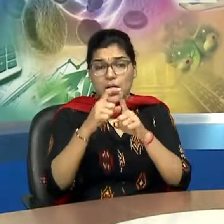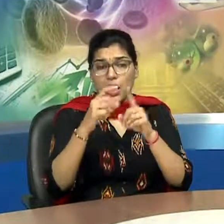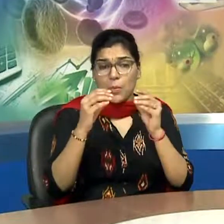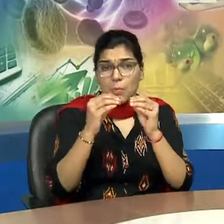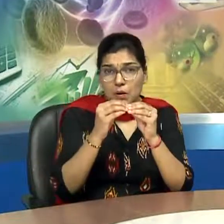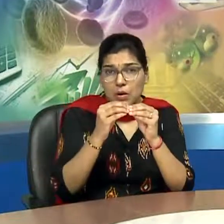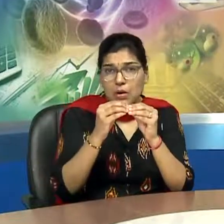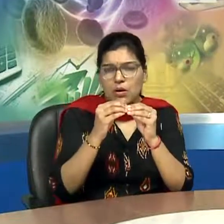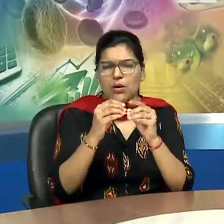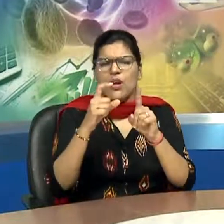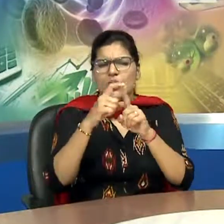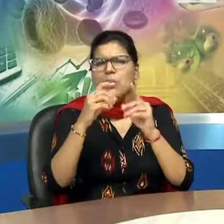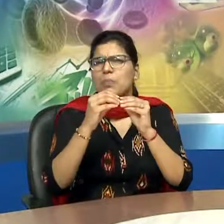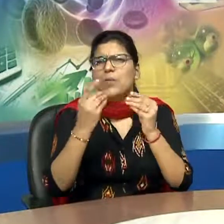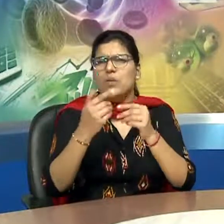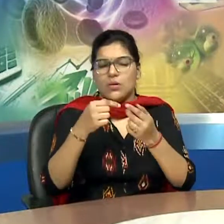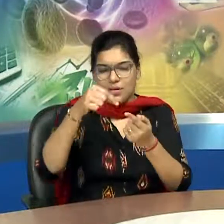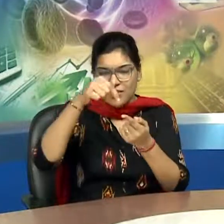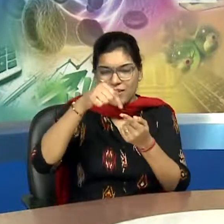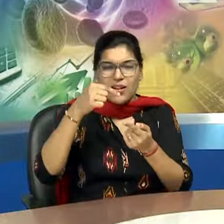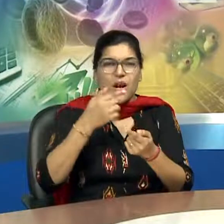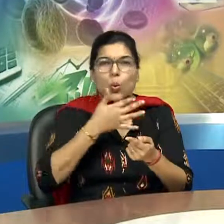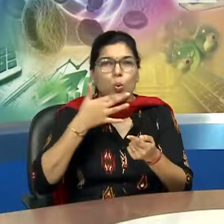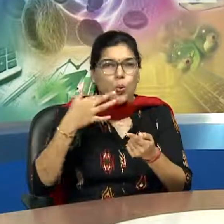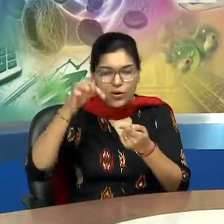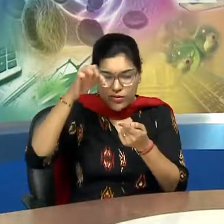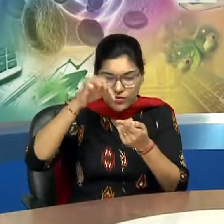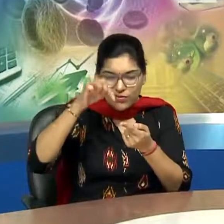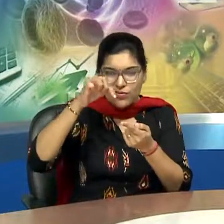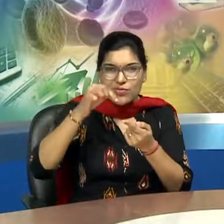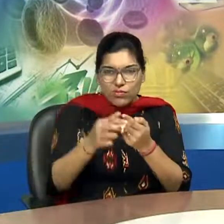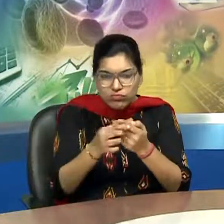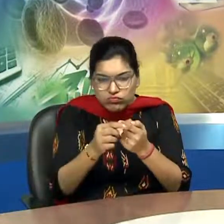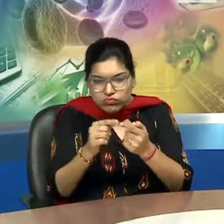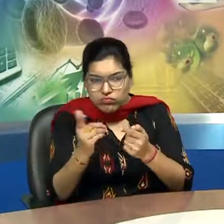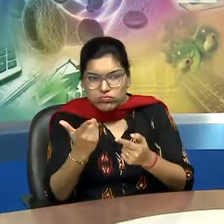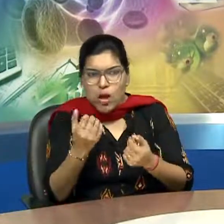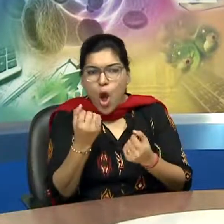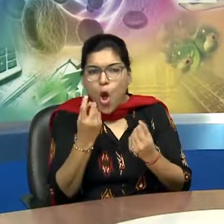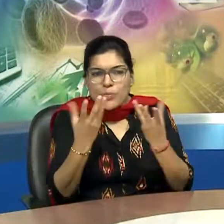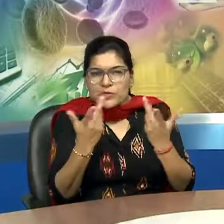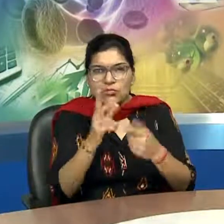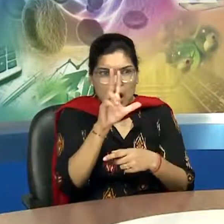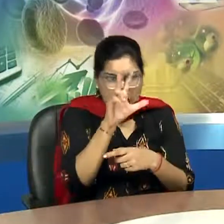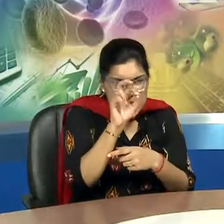example, like people with diabetes or heart disease.